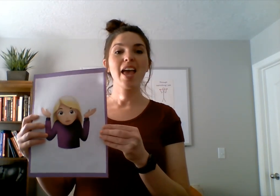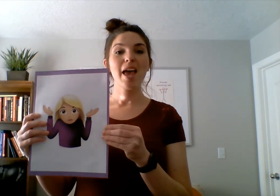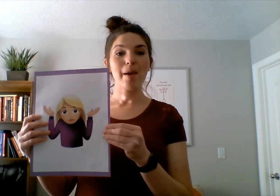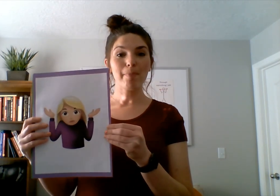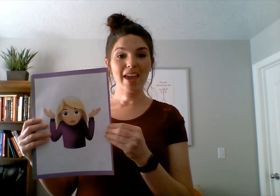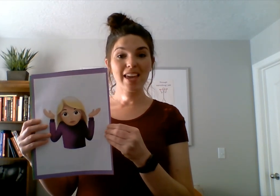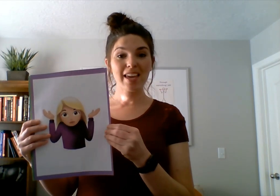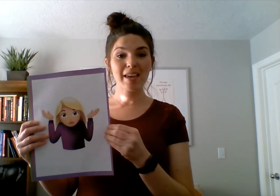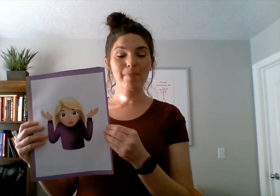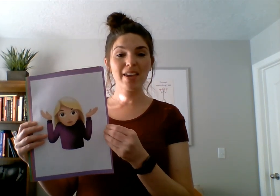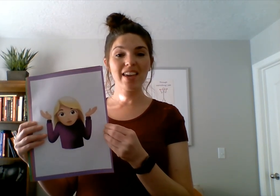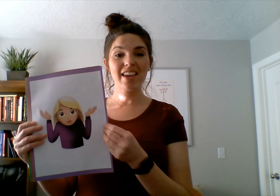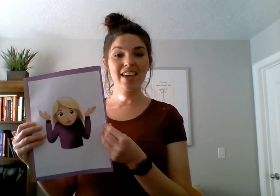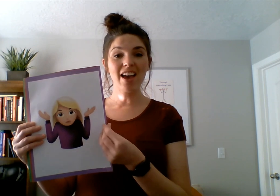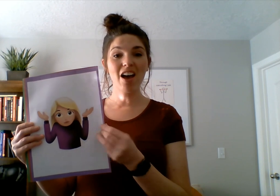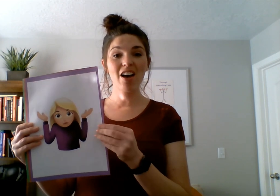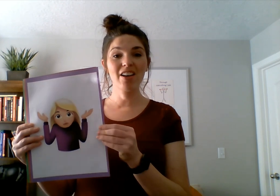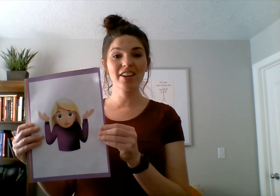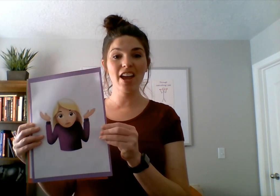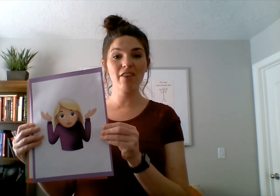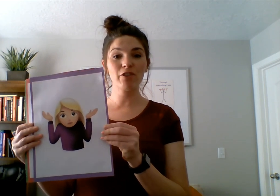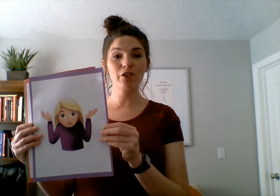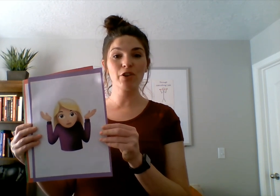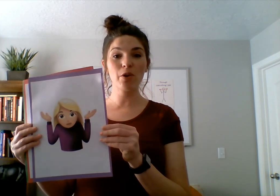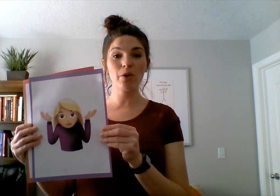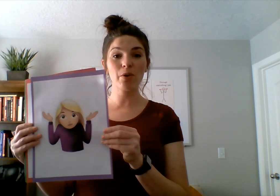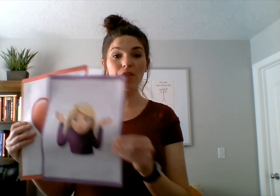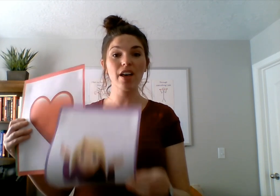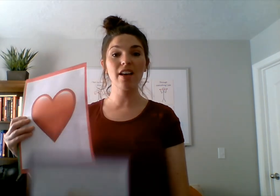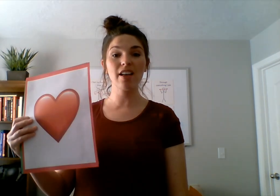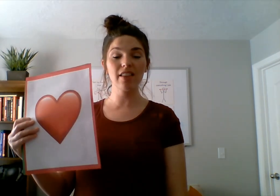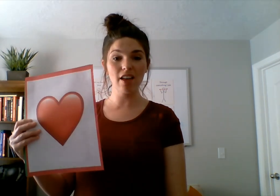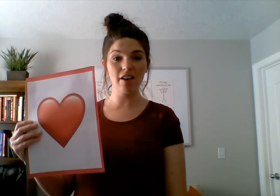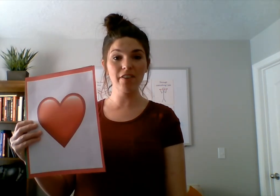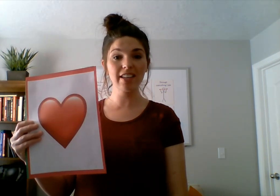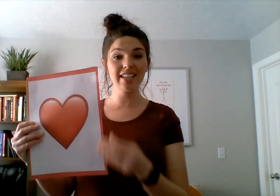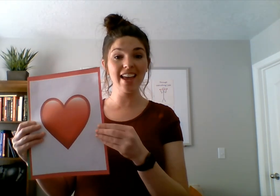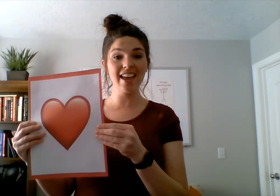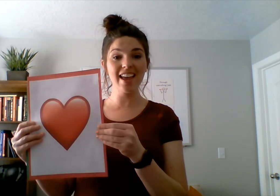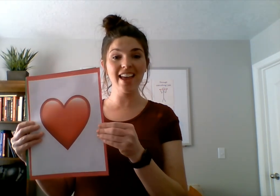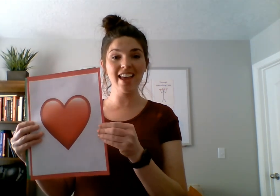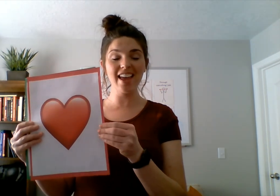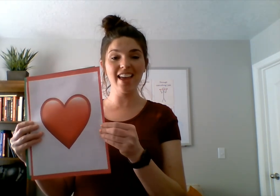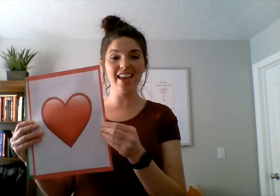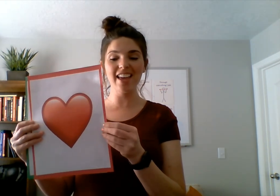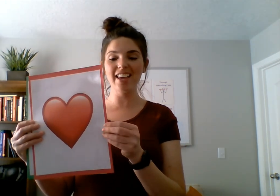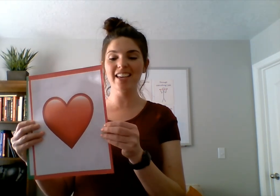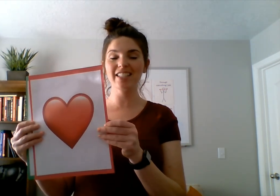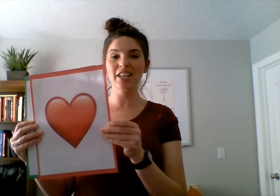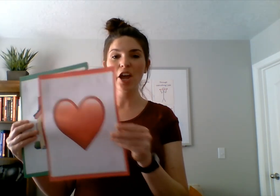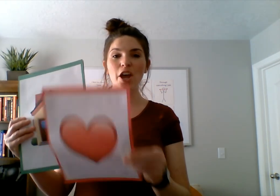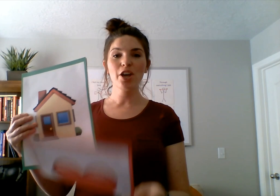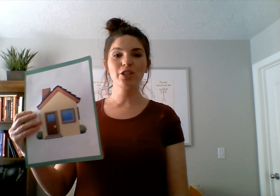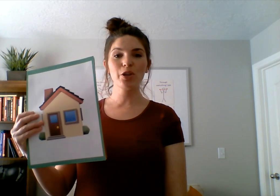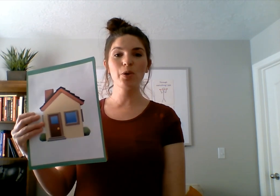Maybe I'll never know the love it takes to